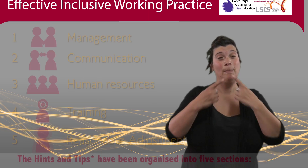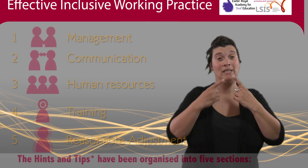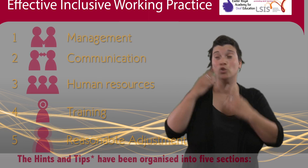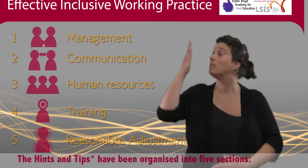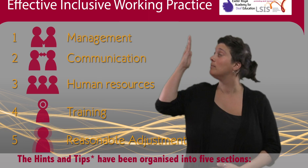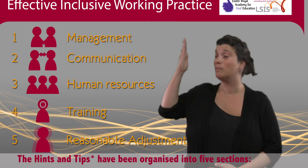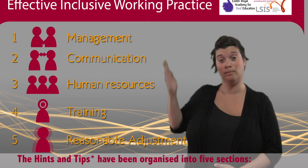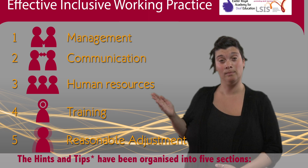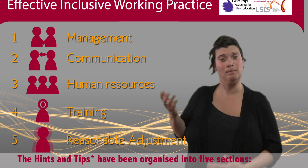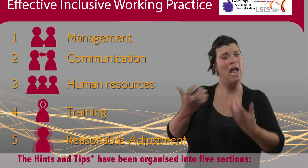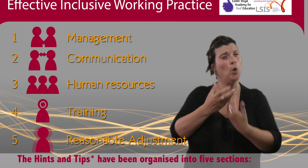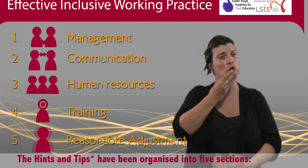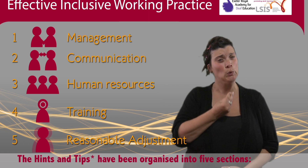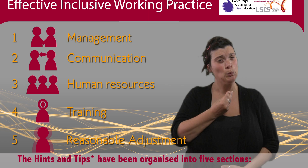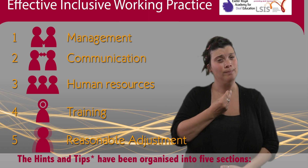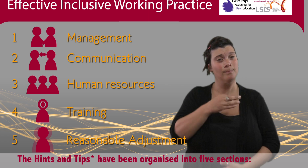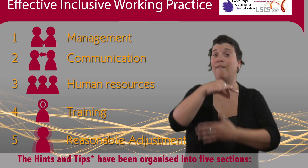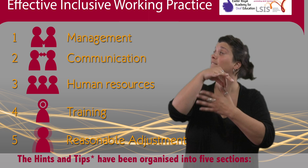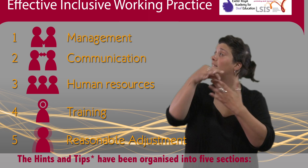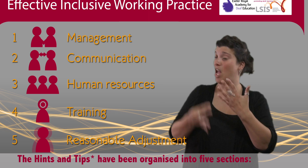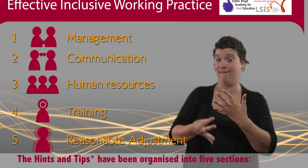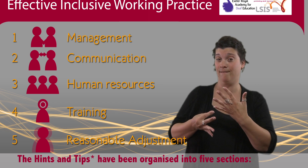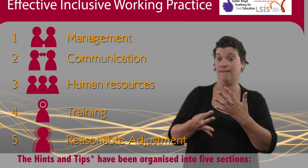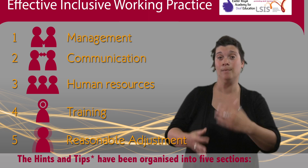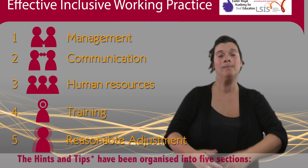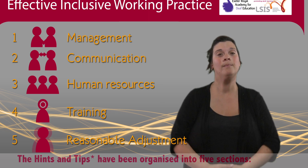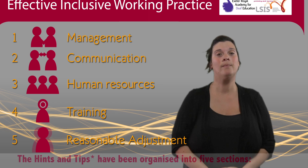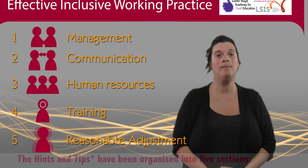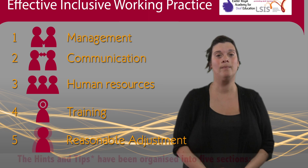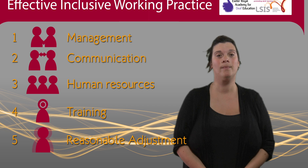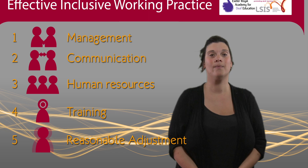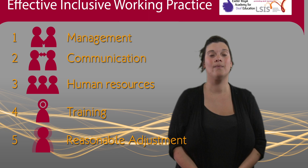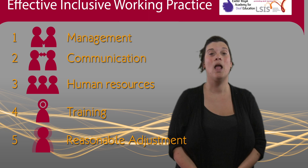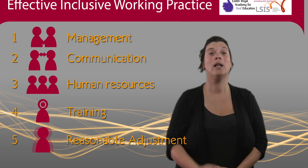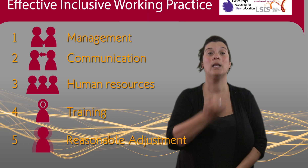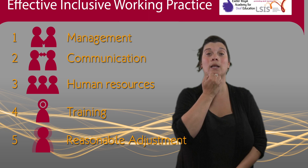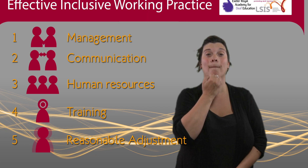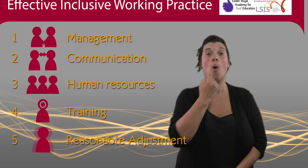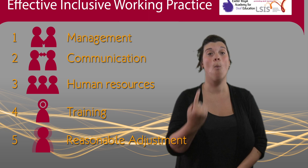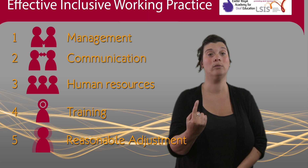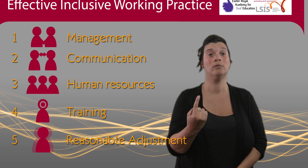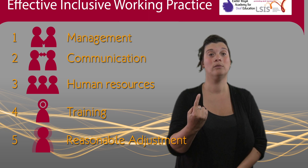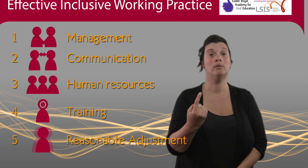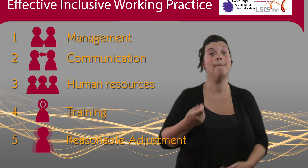The hints and tips have been organised into 5 sections. These are: number